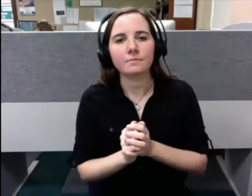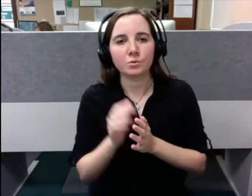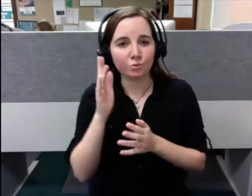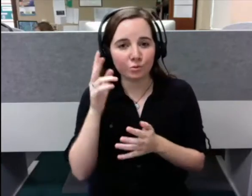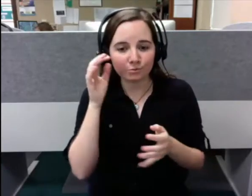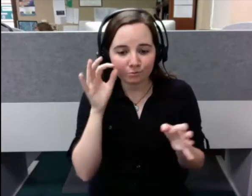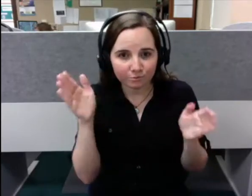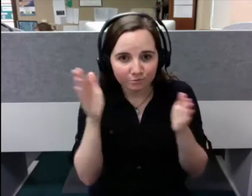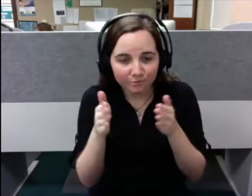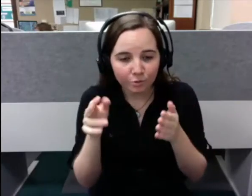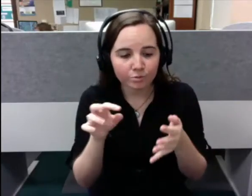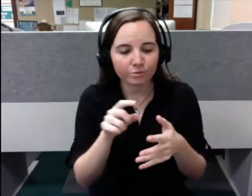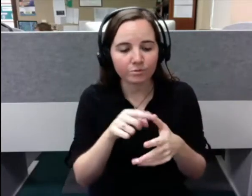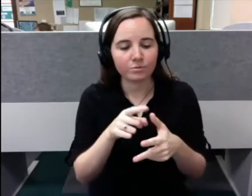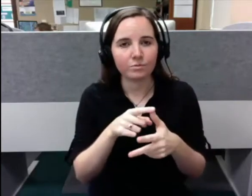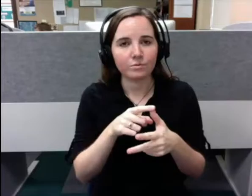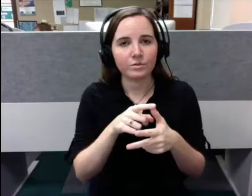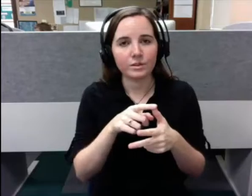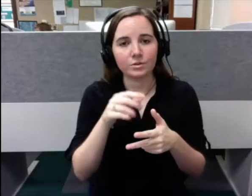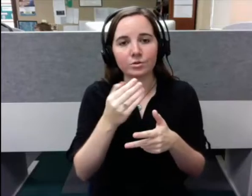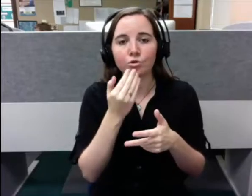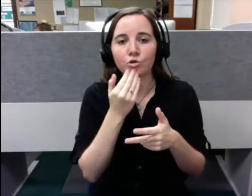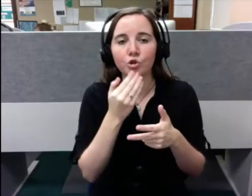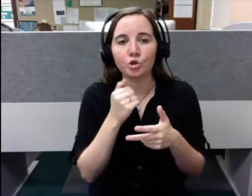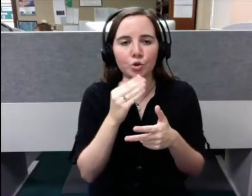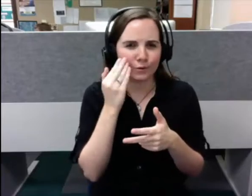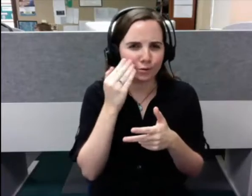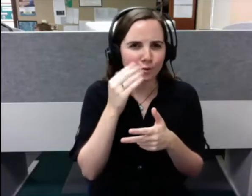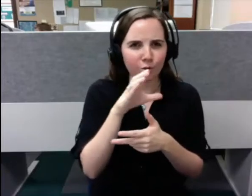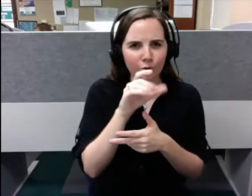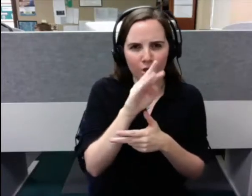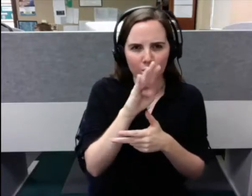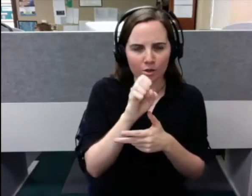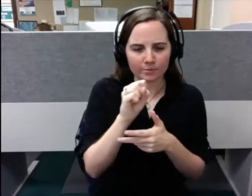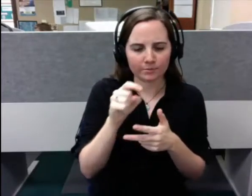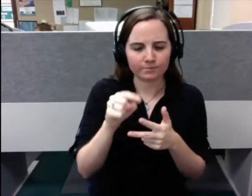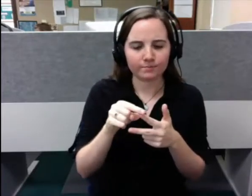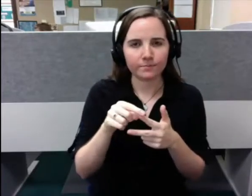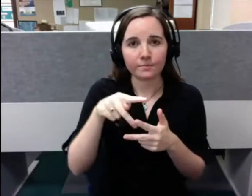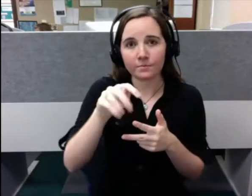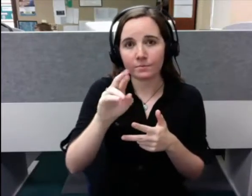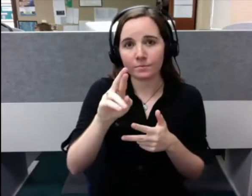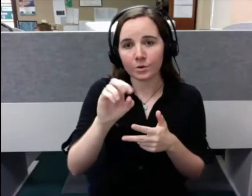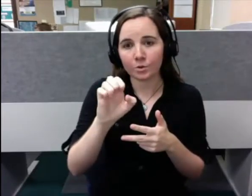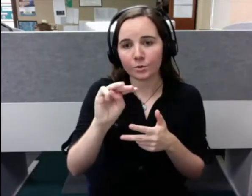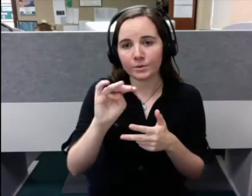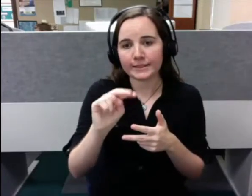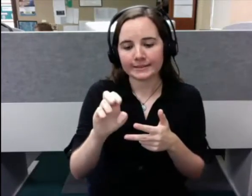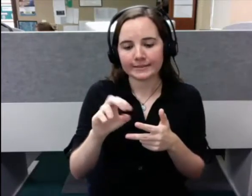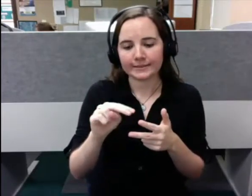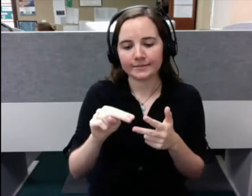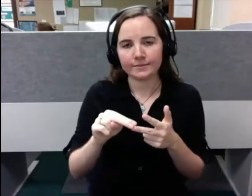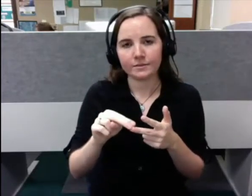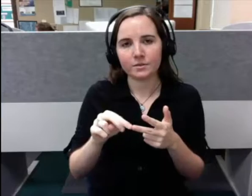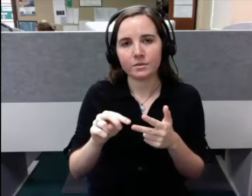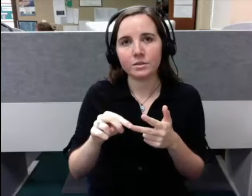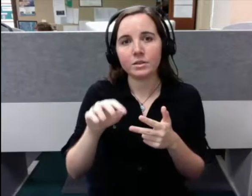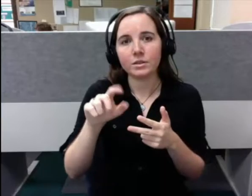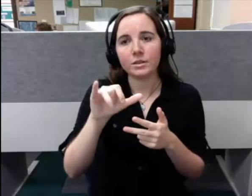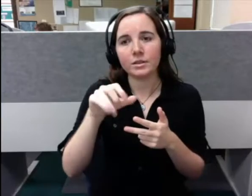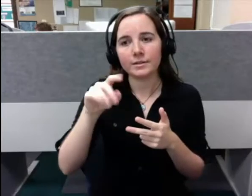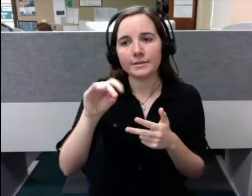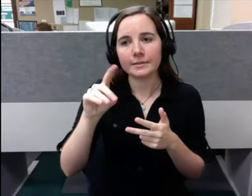three macromolecules. We're going to keep track of sugars or carbohydrates, we're going to keep track of proteins, and we're going to keep track of fat or